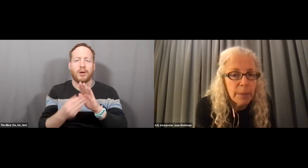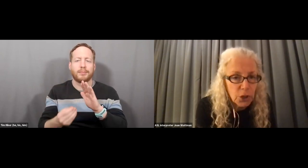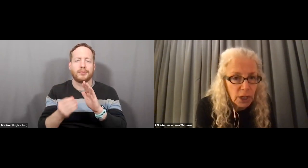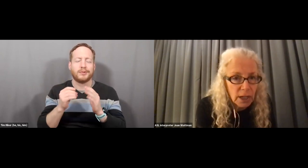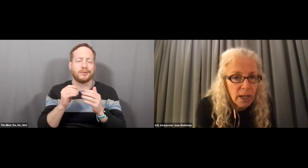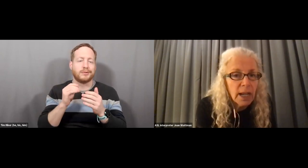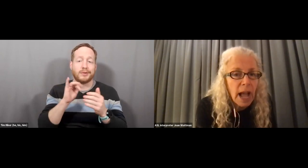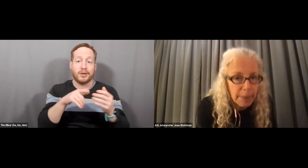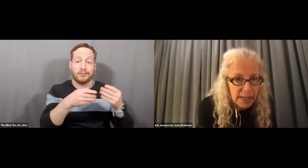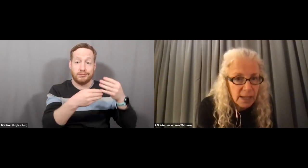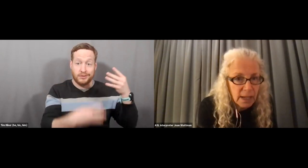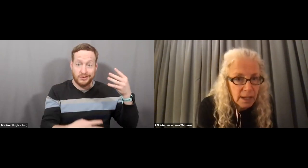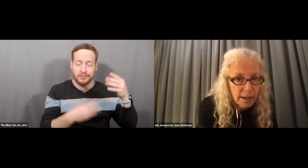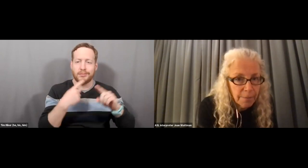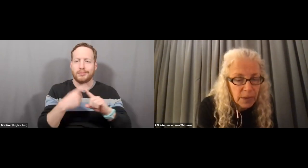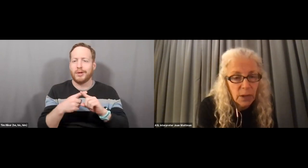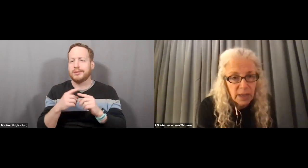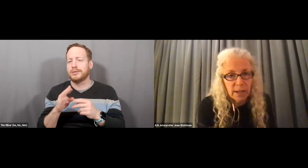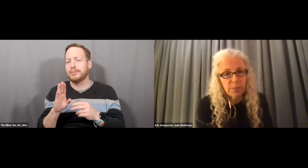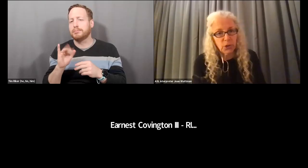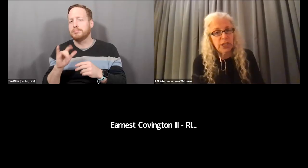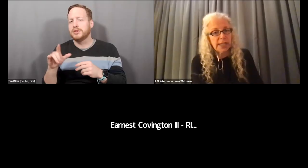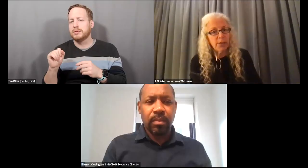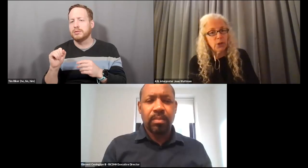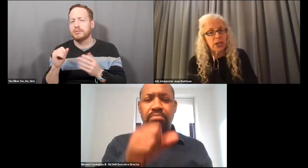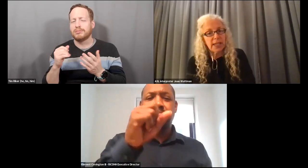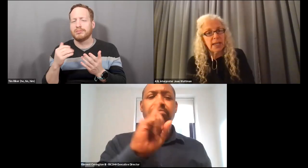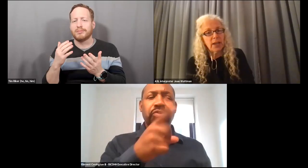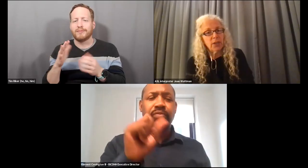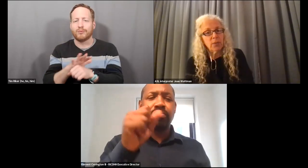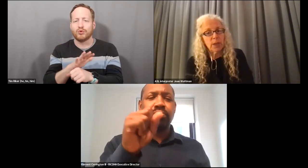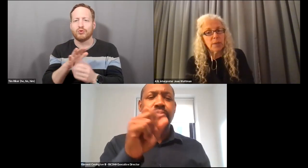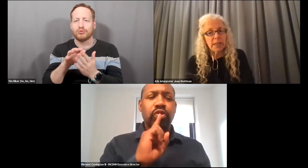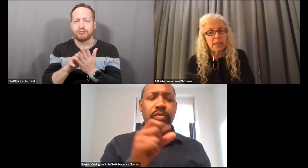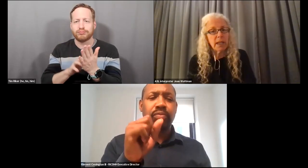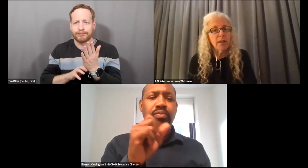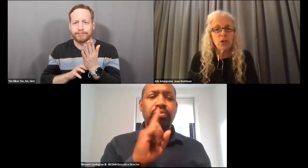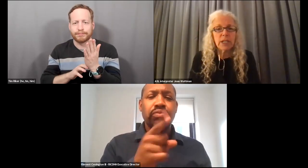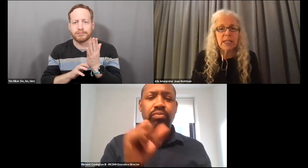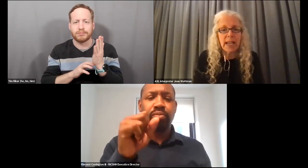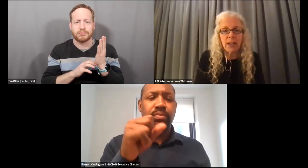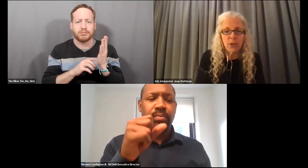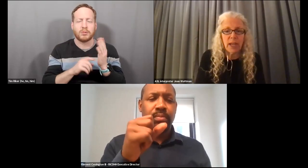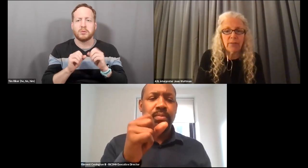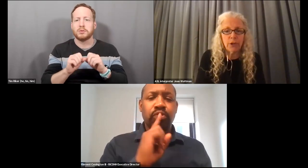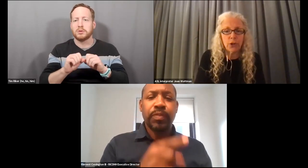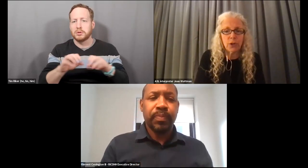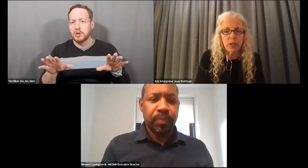commission copies, the sheets that were just sent out with the bills. And Ernest is saying, I'll do that for sure. I